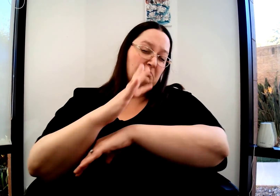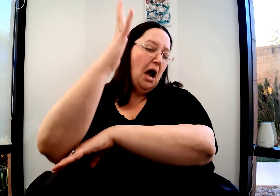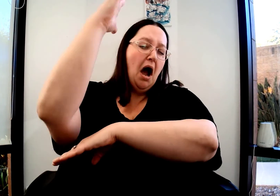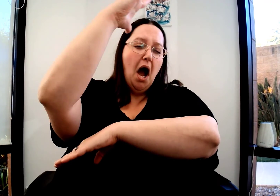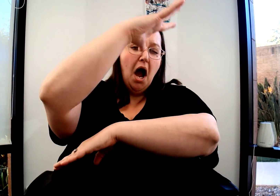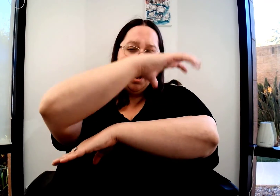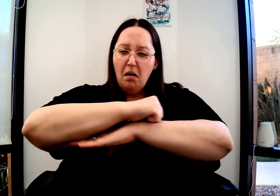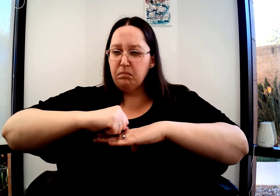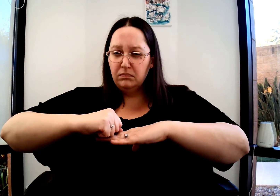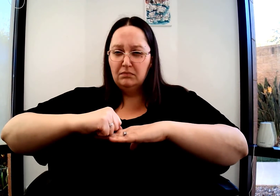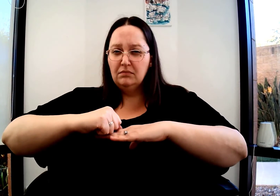Tsunami.